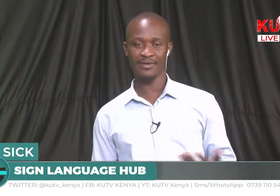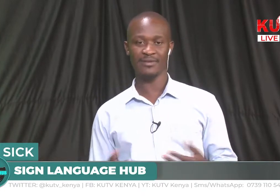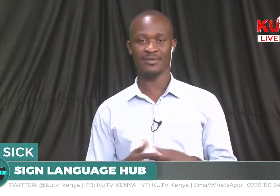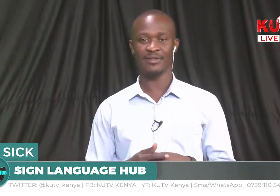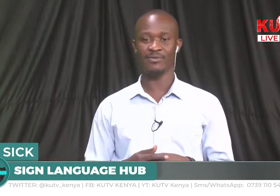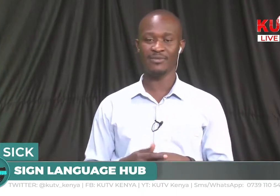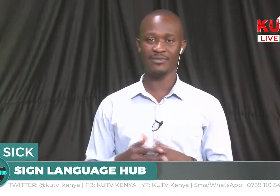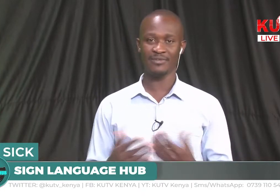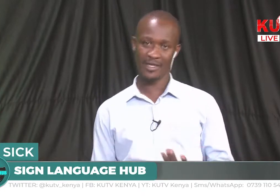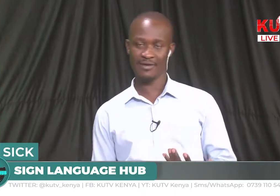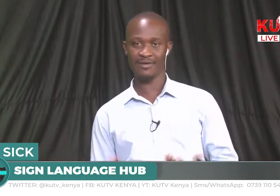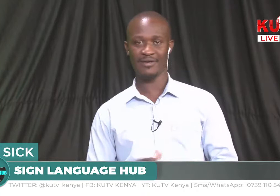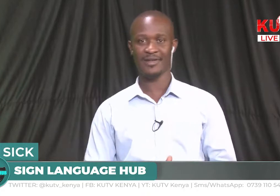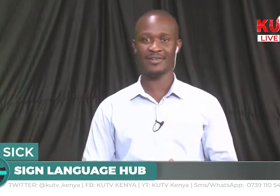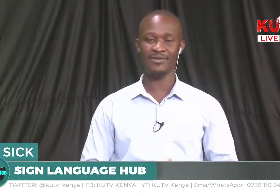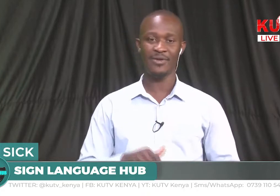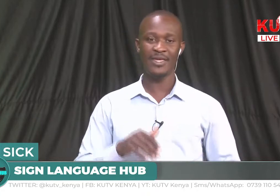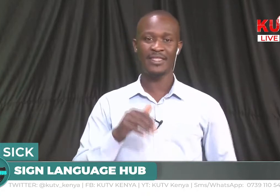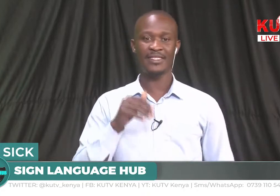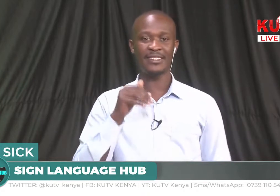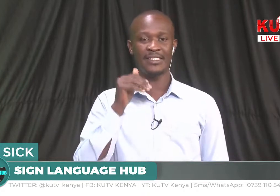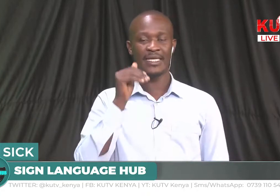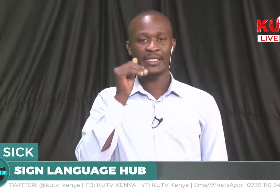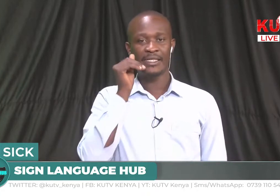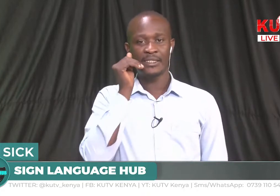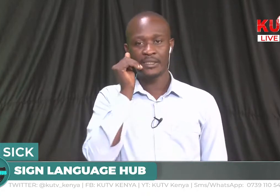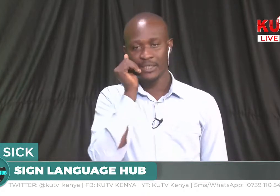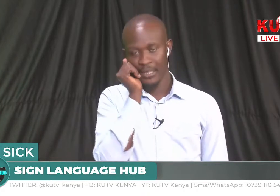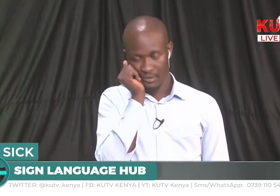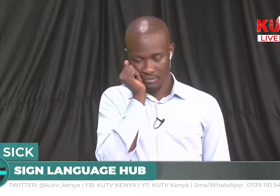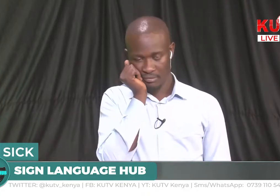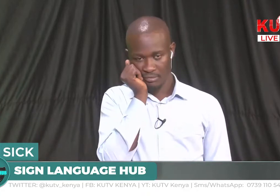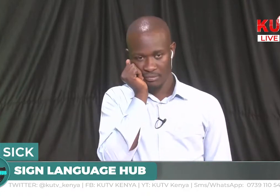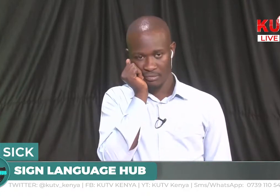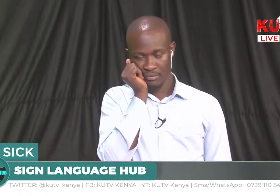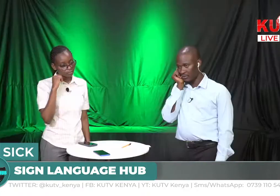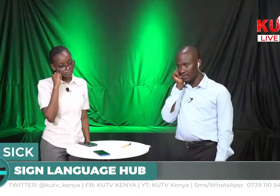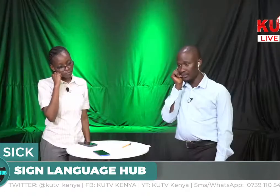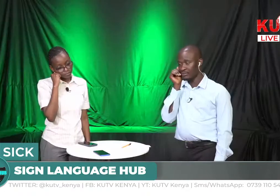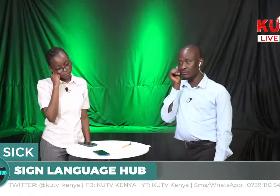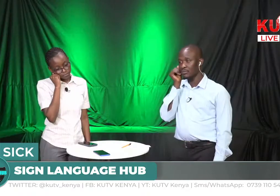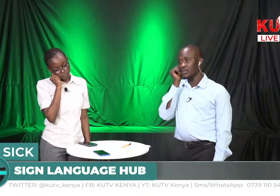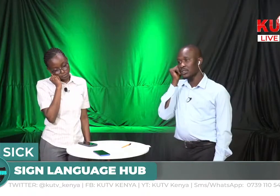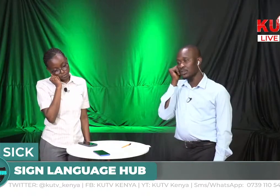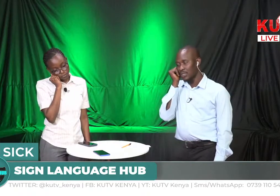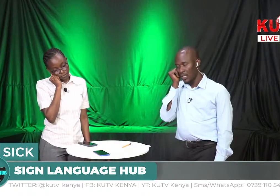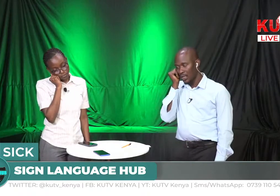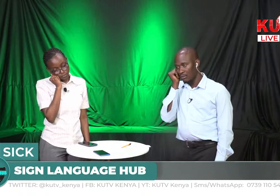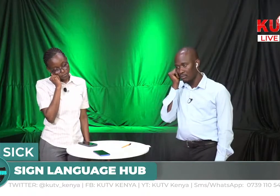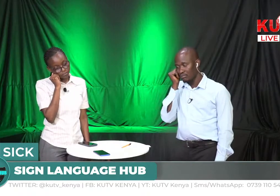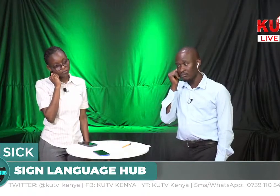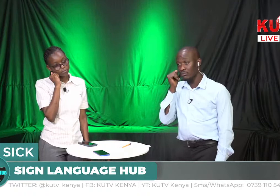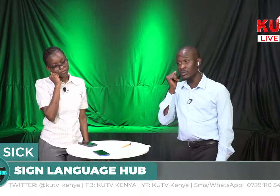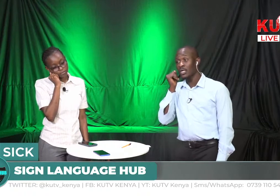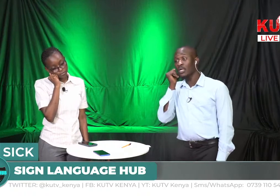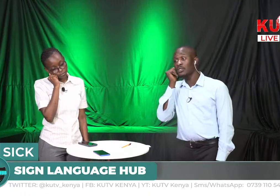He look sick. All right. So this is sick. All right? Sick.